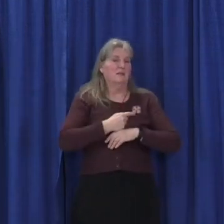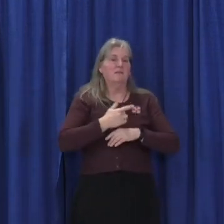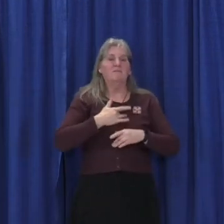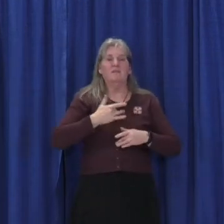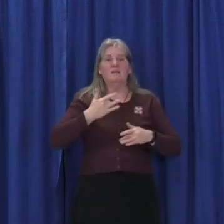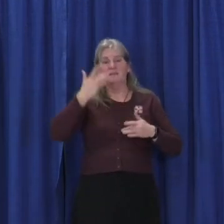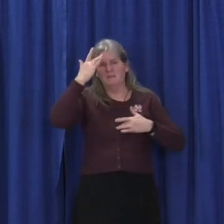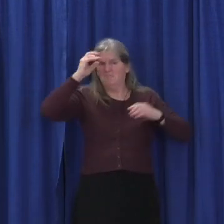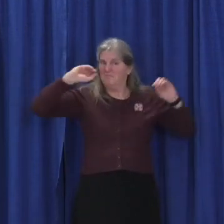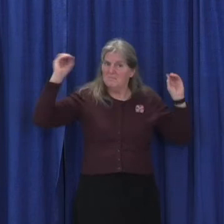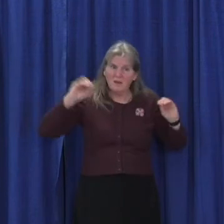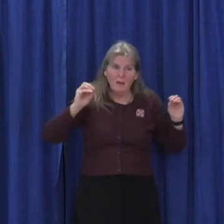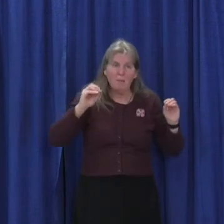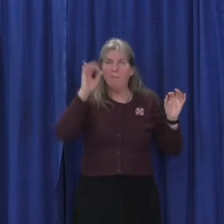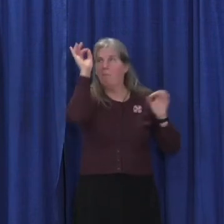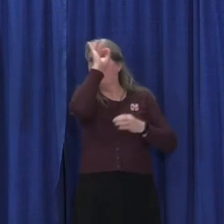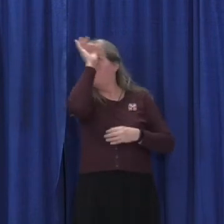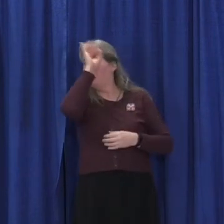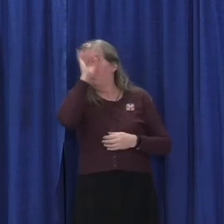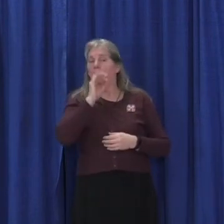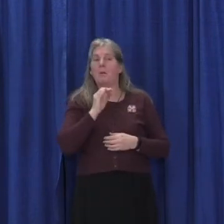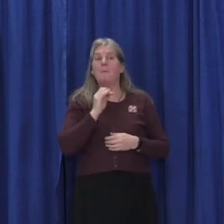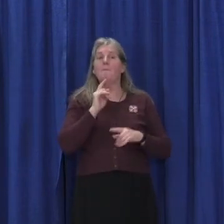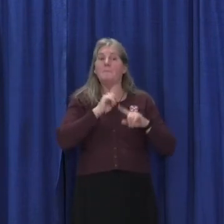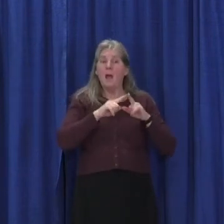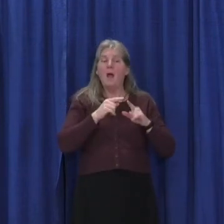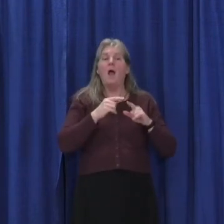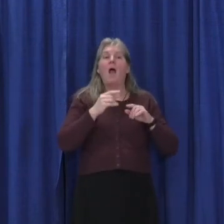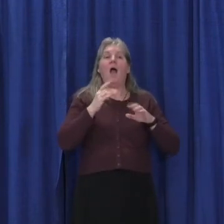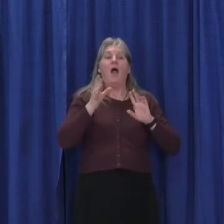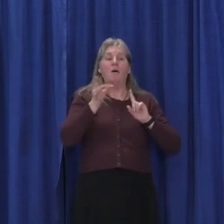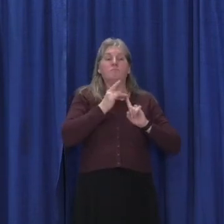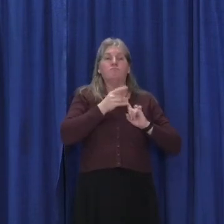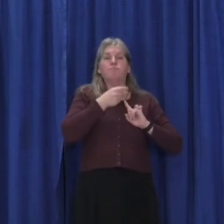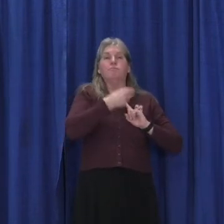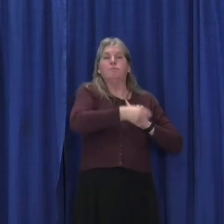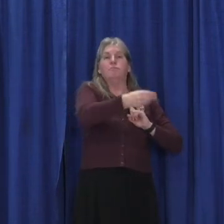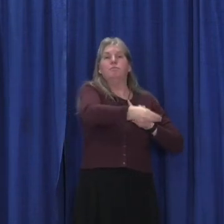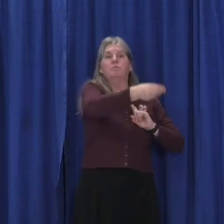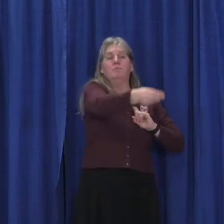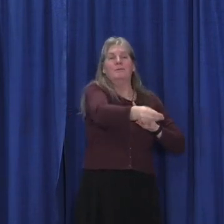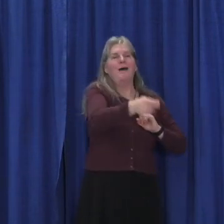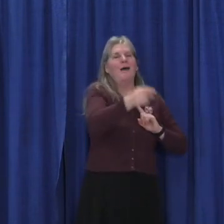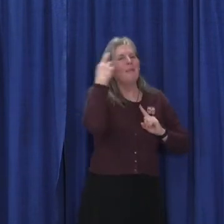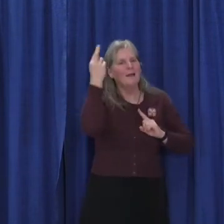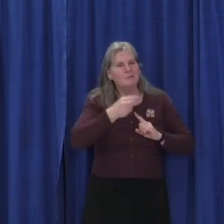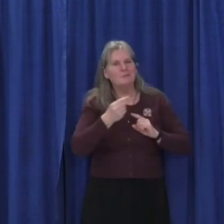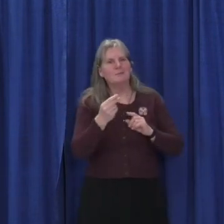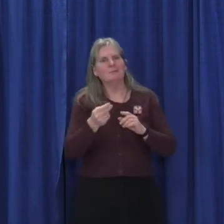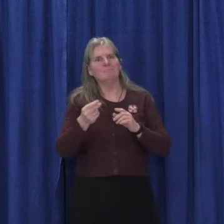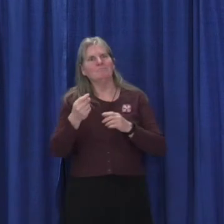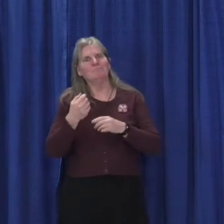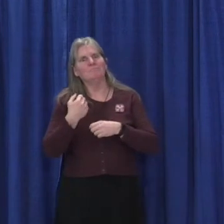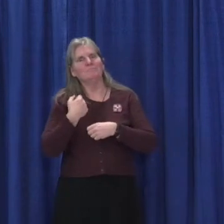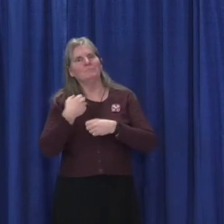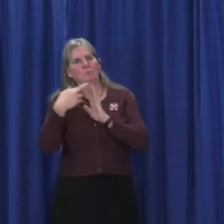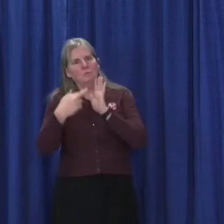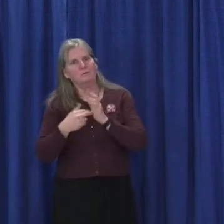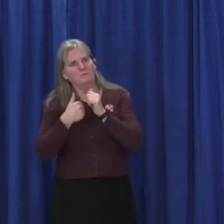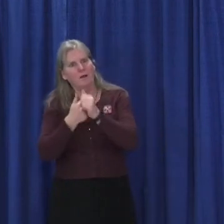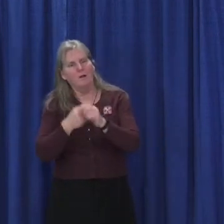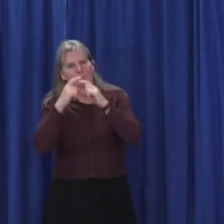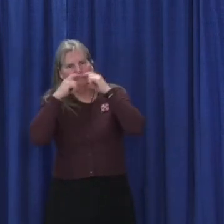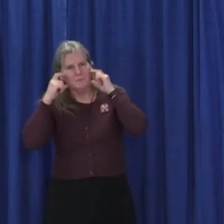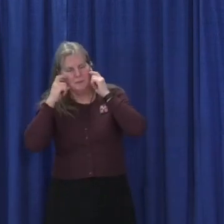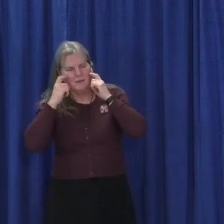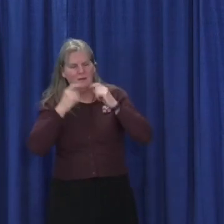are possibly spreading that infection. And that's why we say wear masks, keep your distance, etc., because there is that